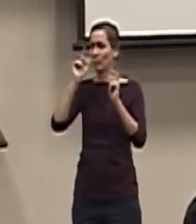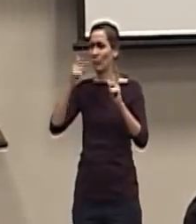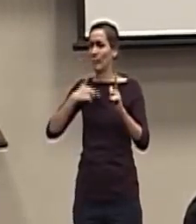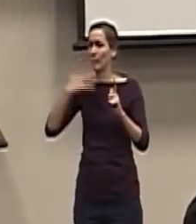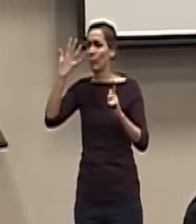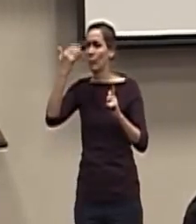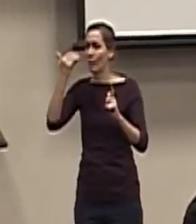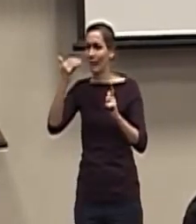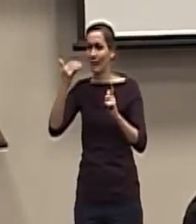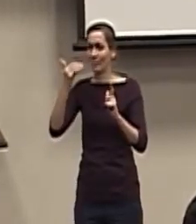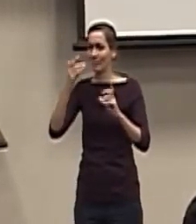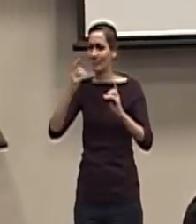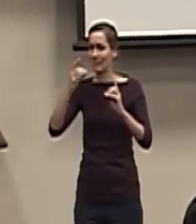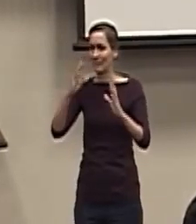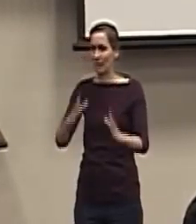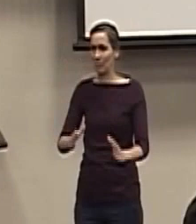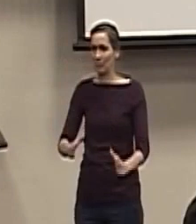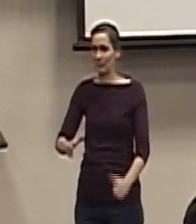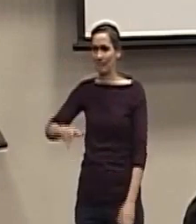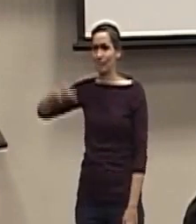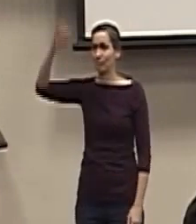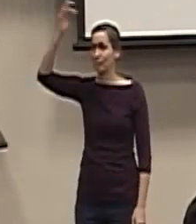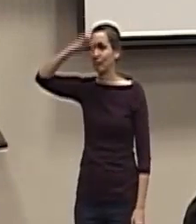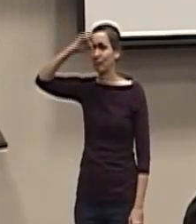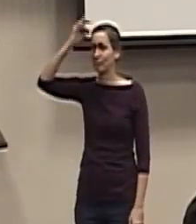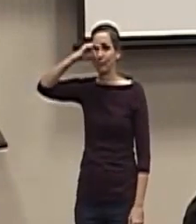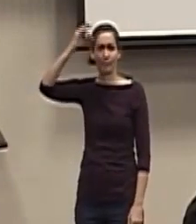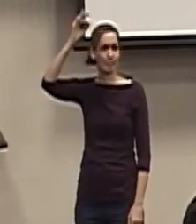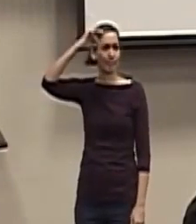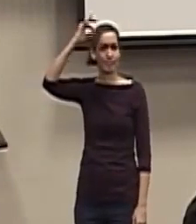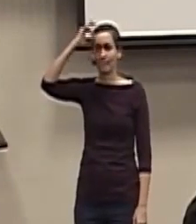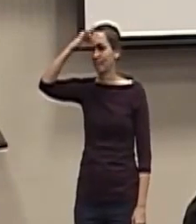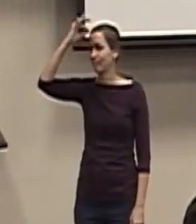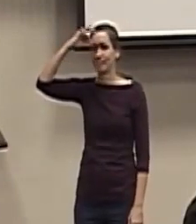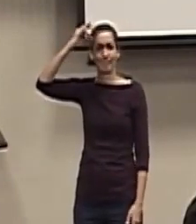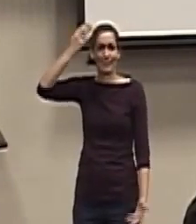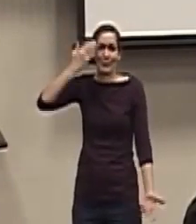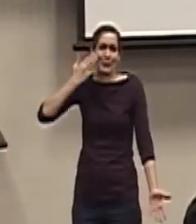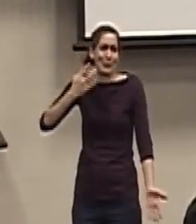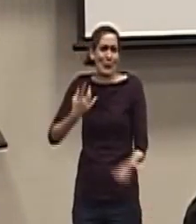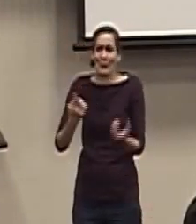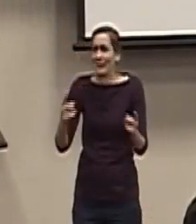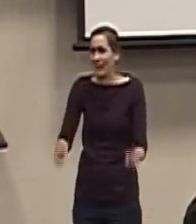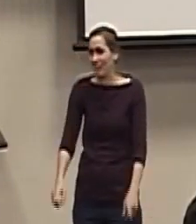Jesus' disciples don't seem to have a clue what's going on.